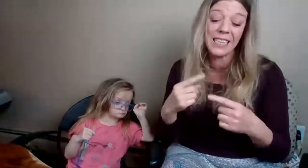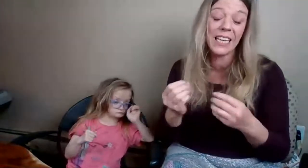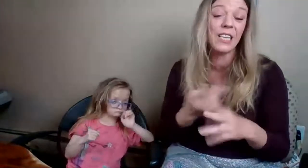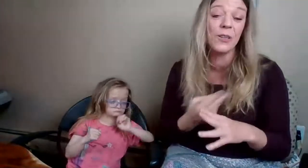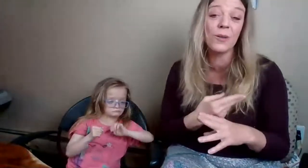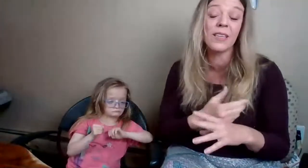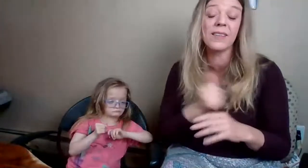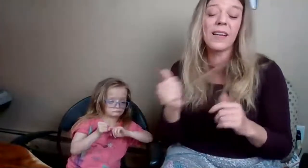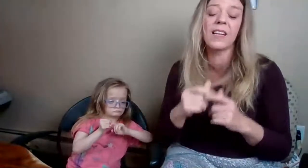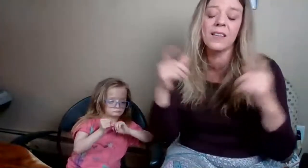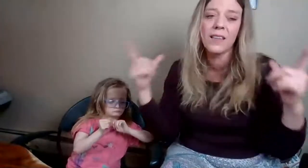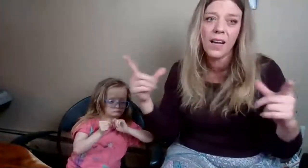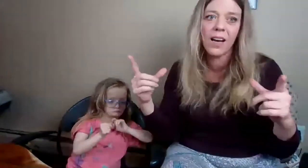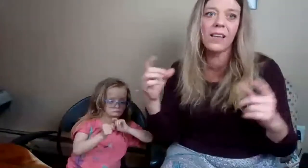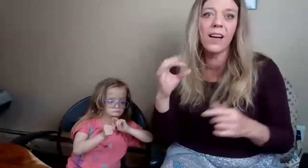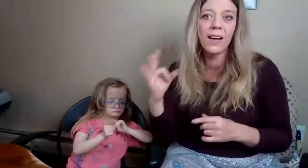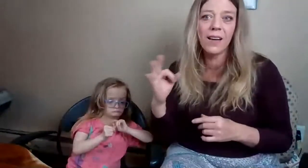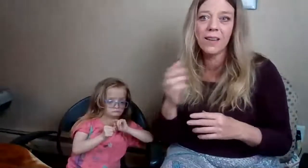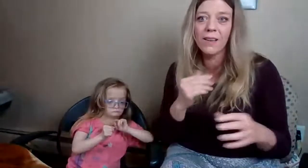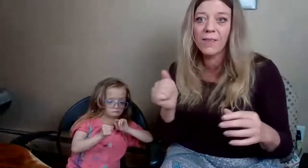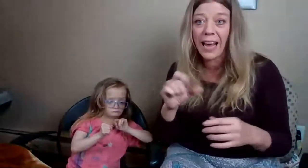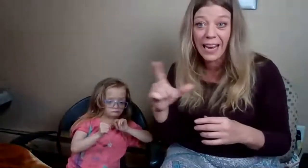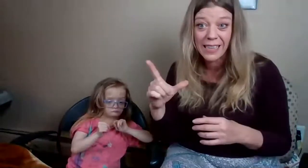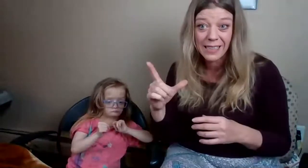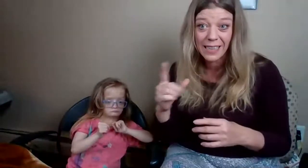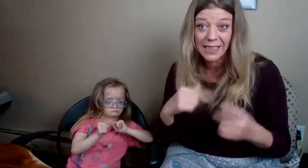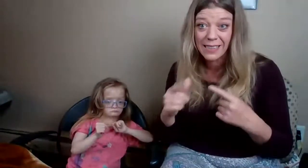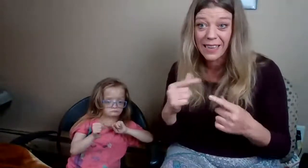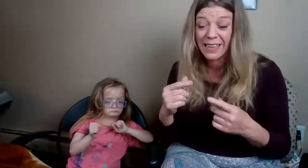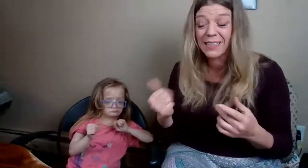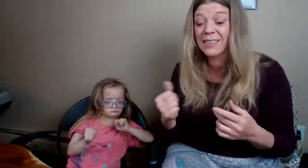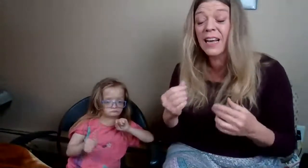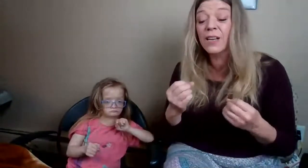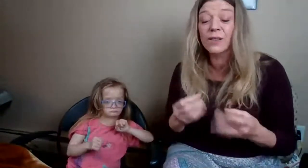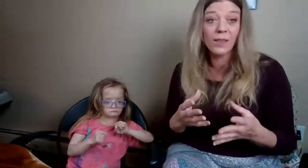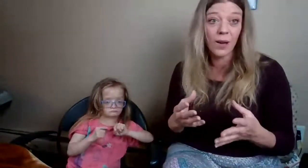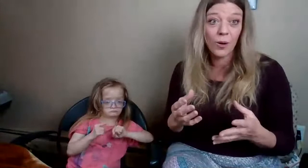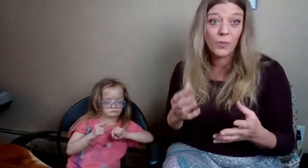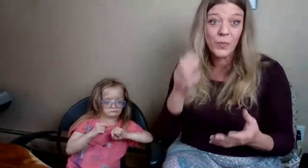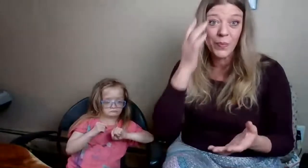VoiceSign uses a lot of ASL signs. So